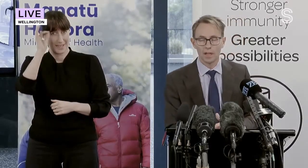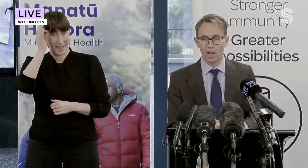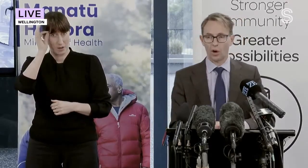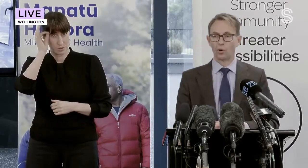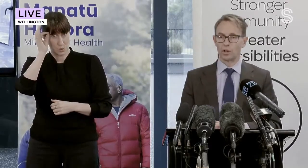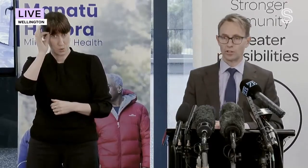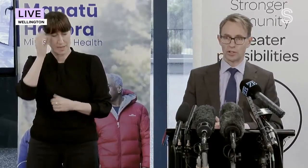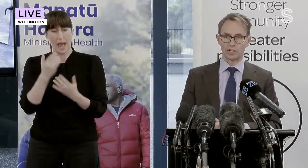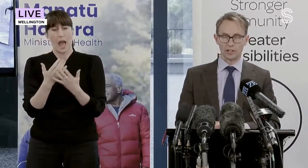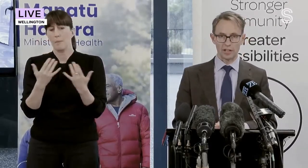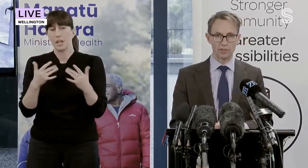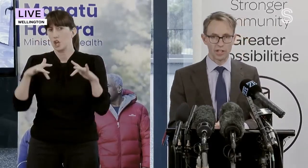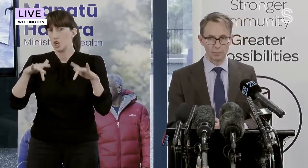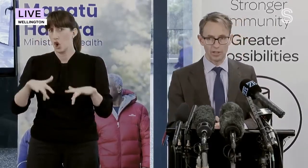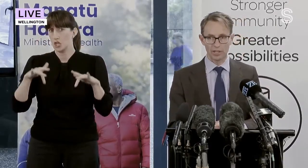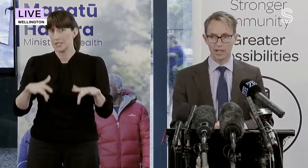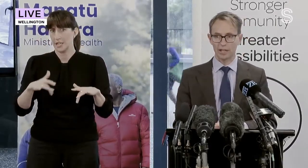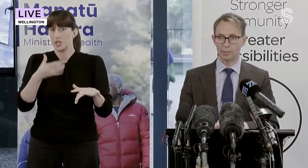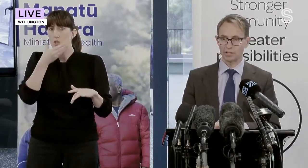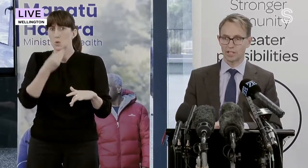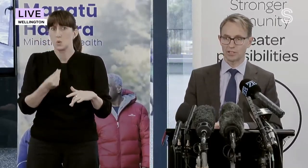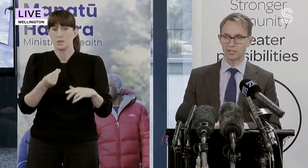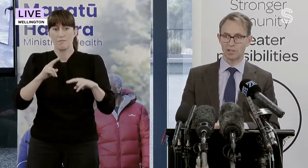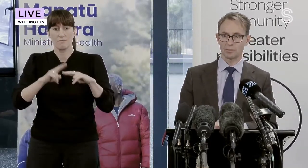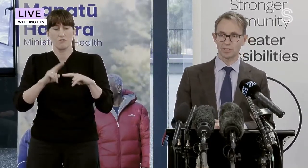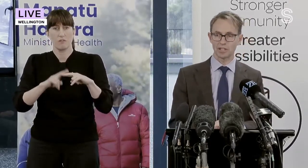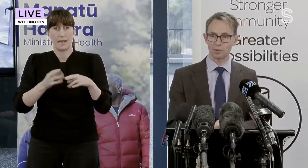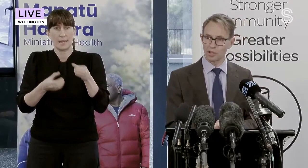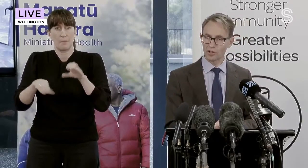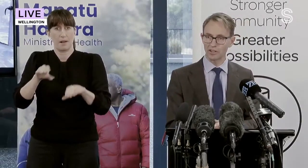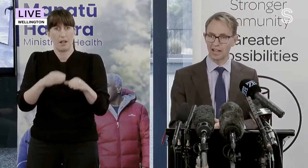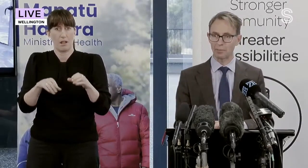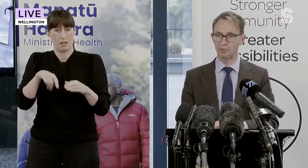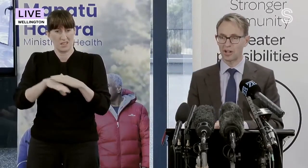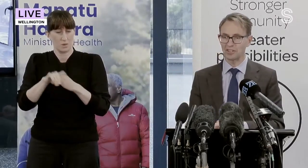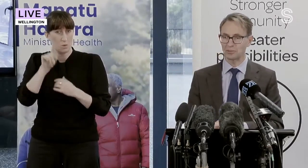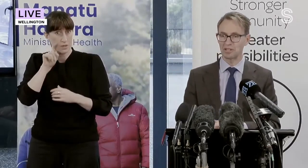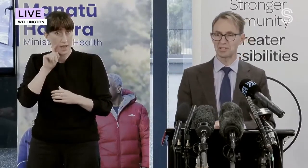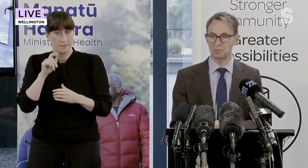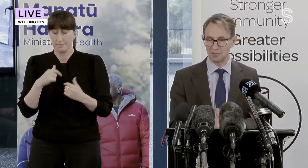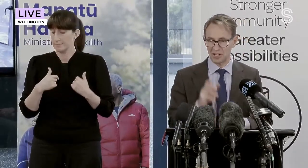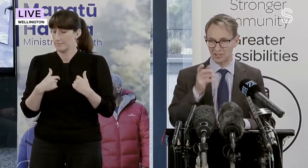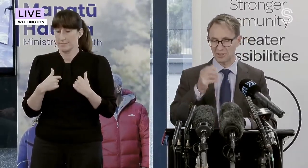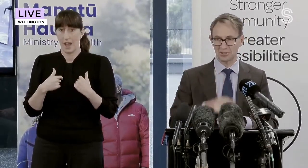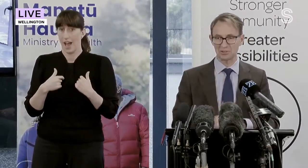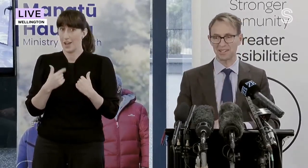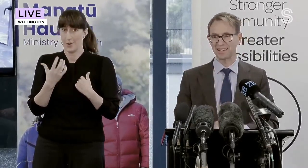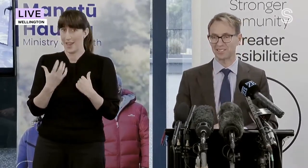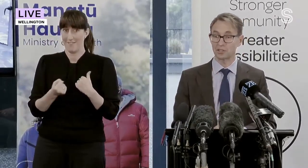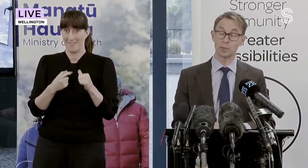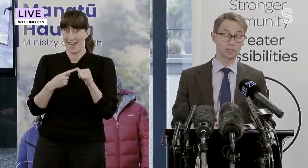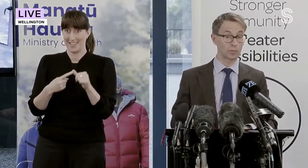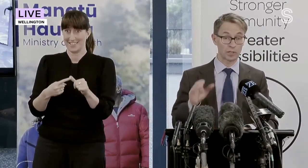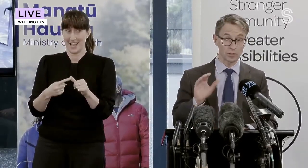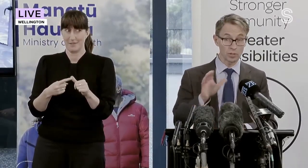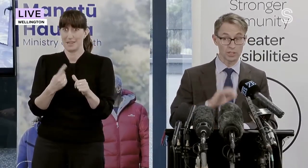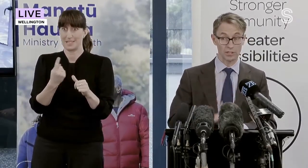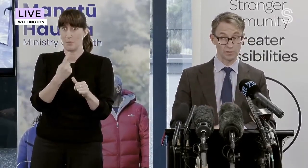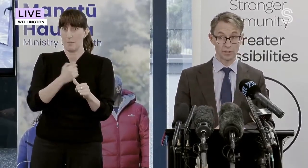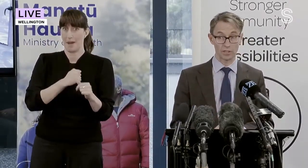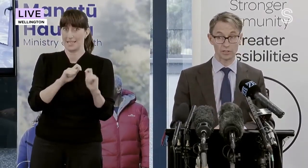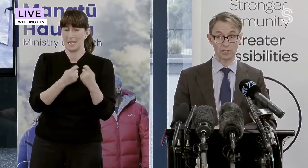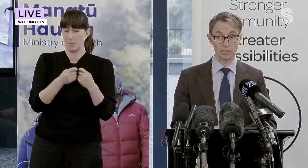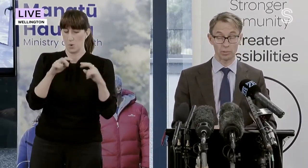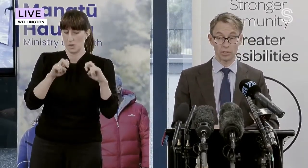their water? Oh, sorry, I don't have the number there, but one of my team will be looking that up right this minute to provide it to you as soon as possible. But I do